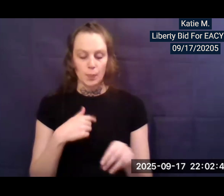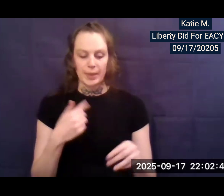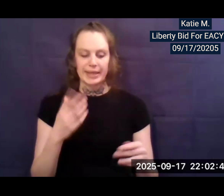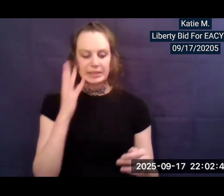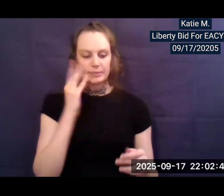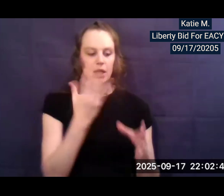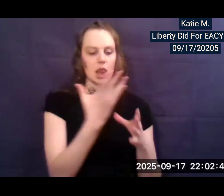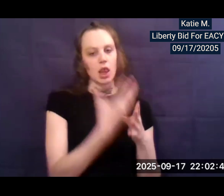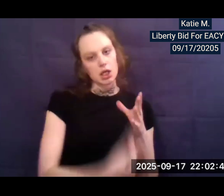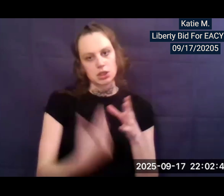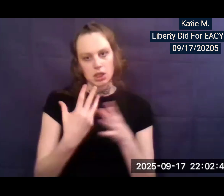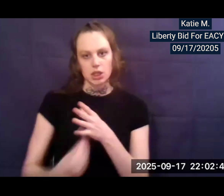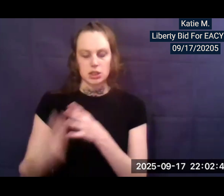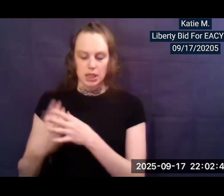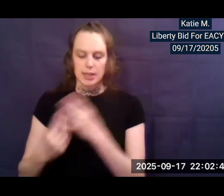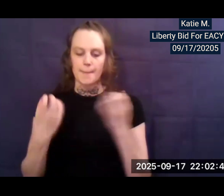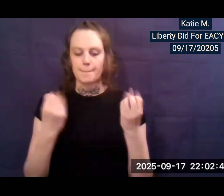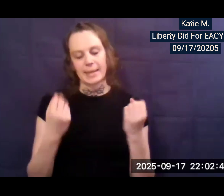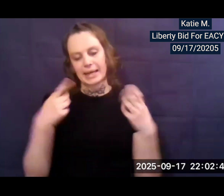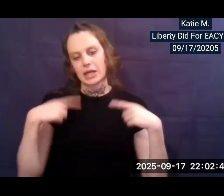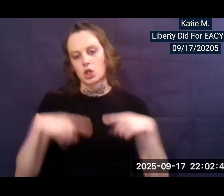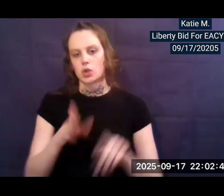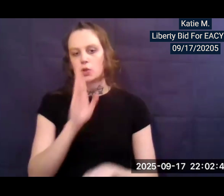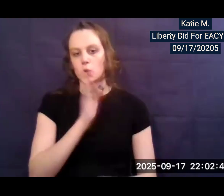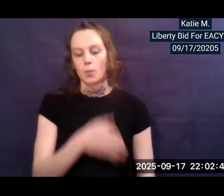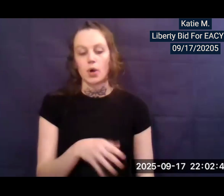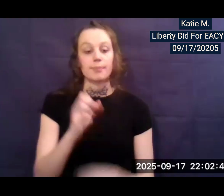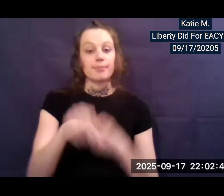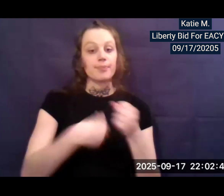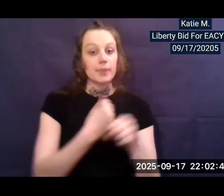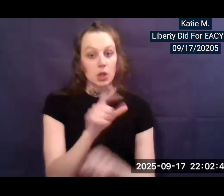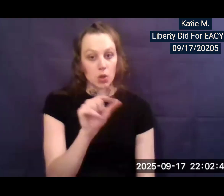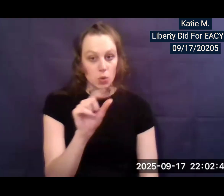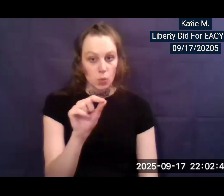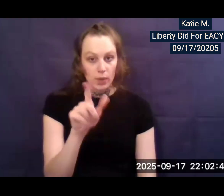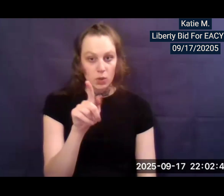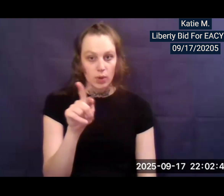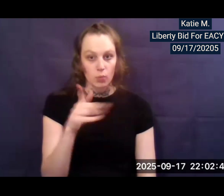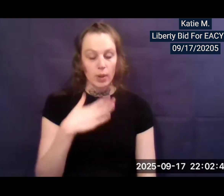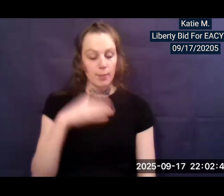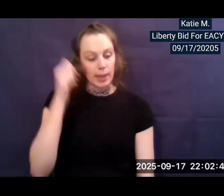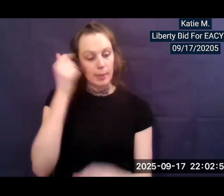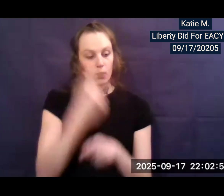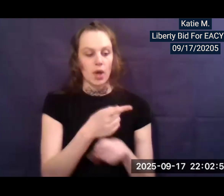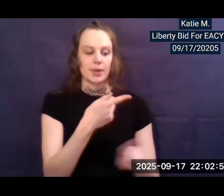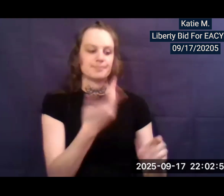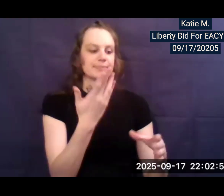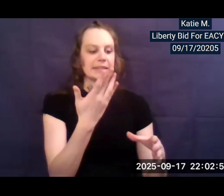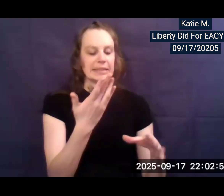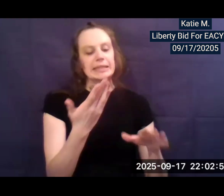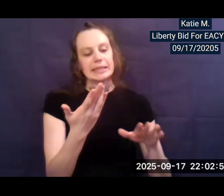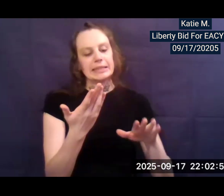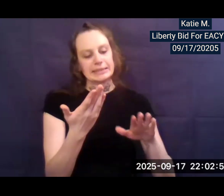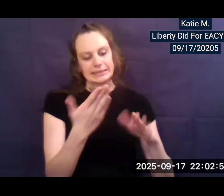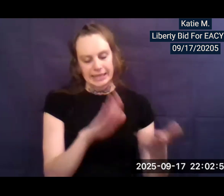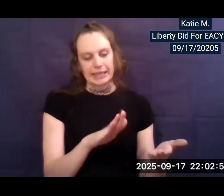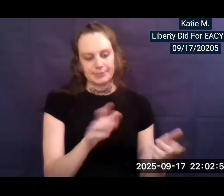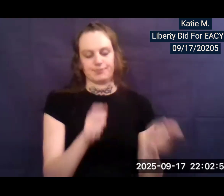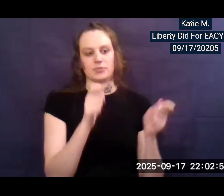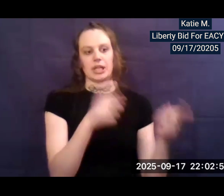sobriety. Like in 2021, my brother, he passed away suddenly. He was schizophrenic. Um, and two, I think